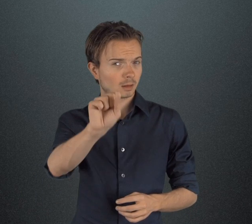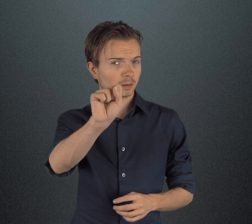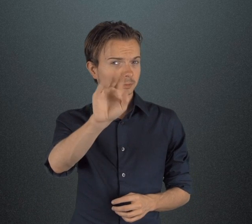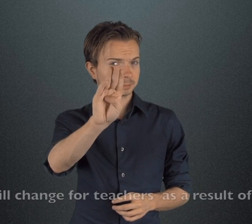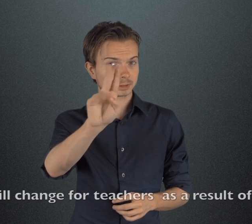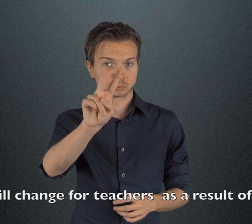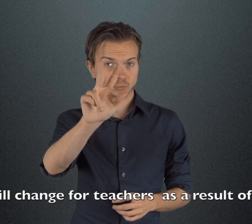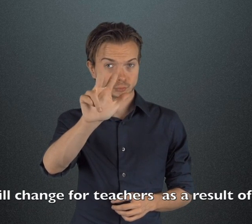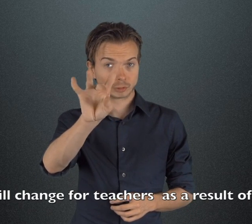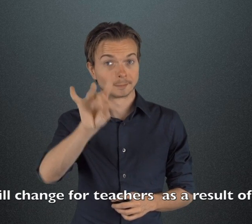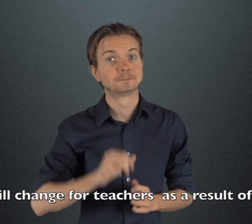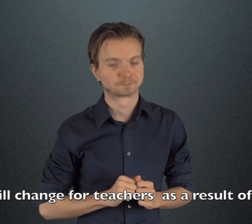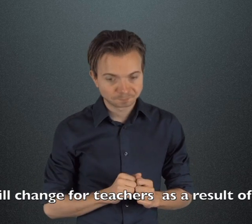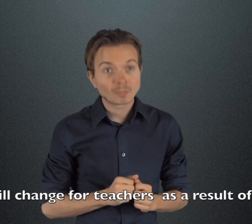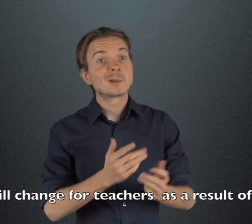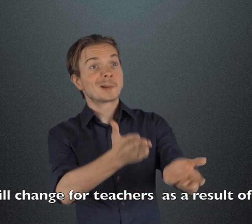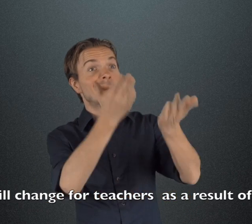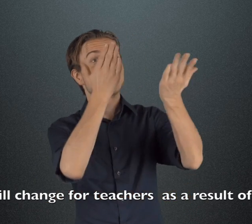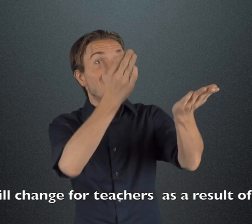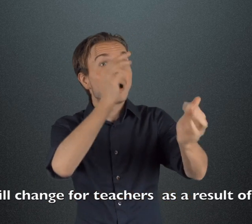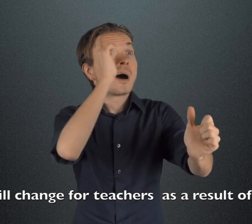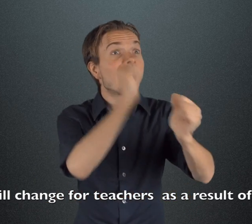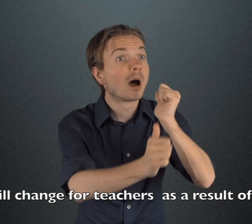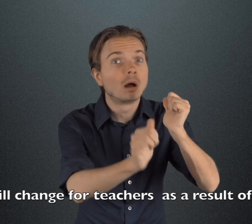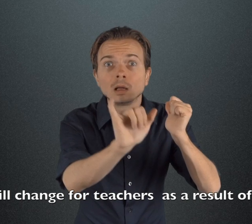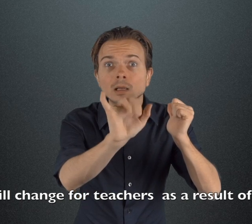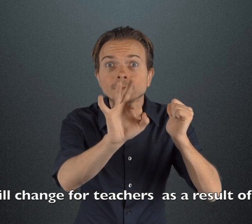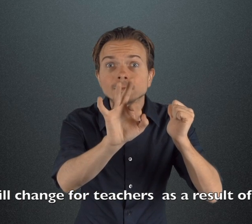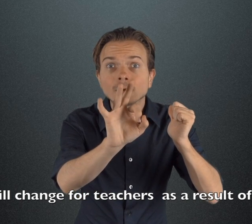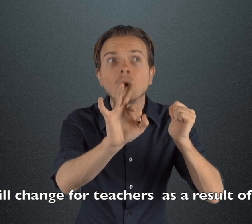What will change for teachers as a result of SB 238?